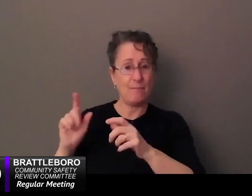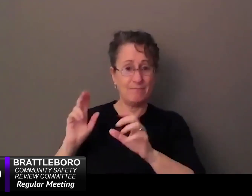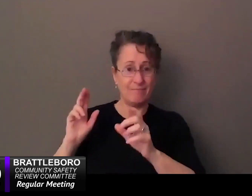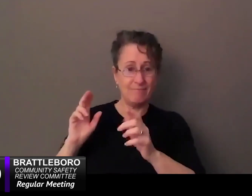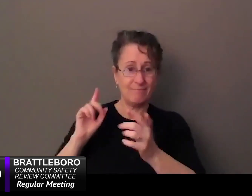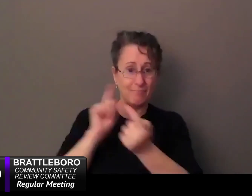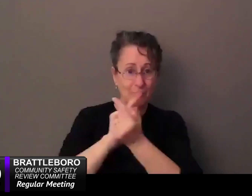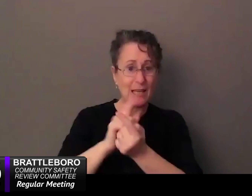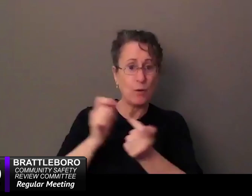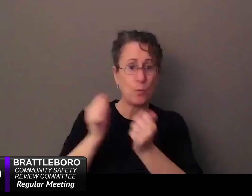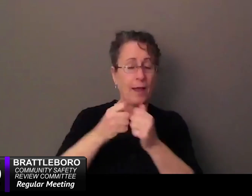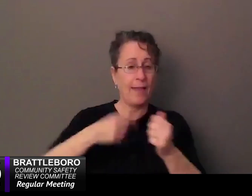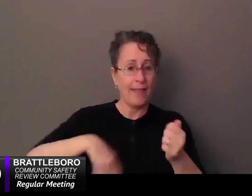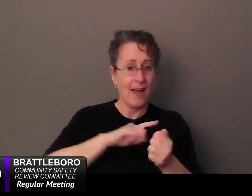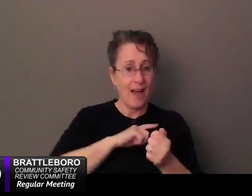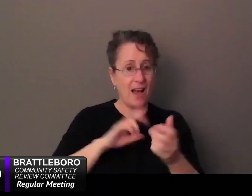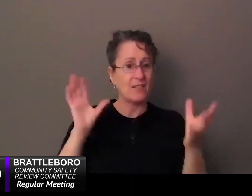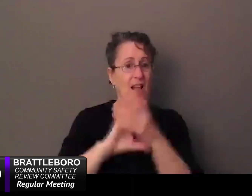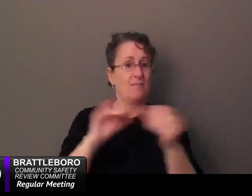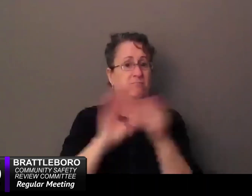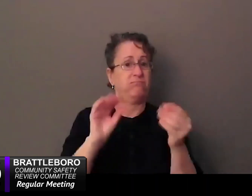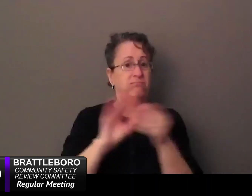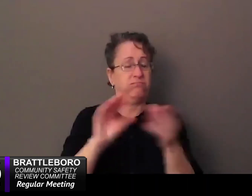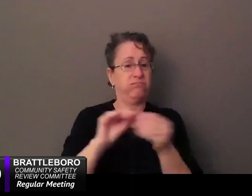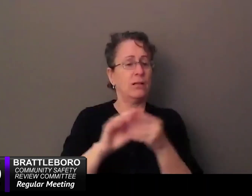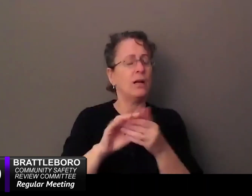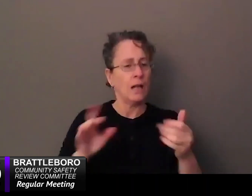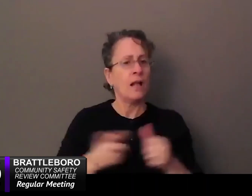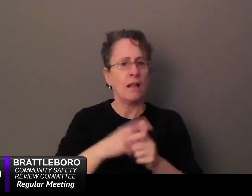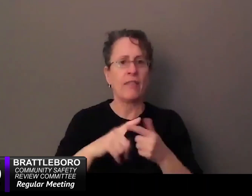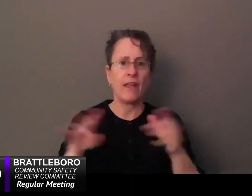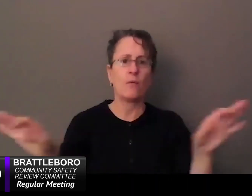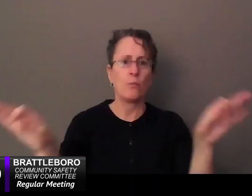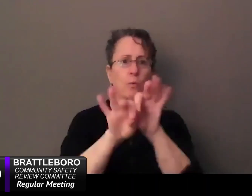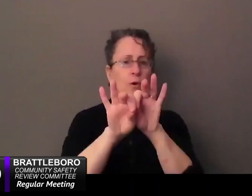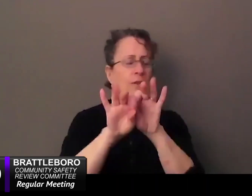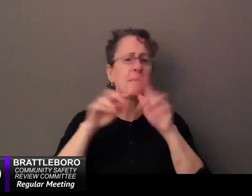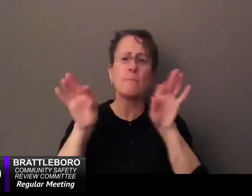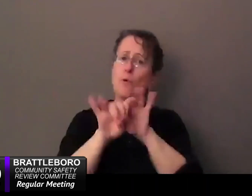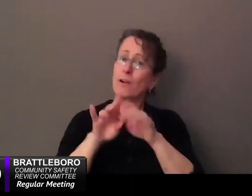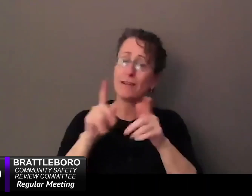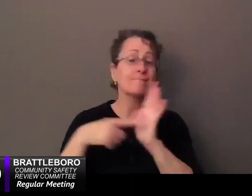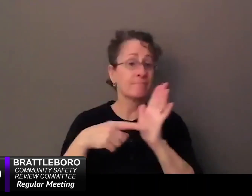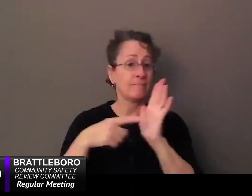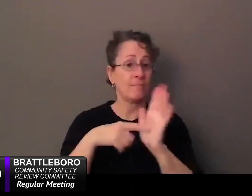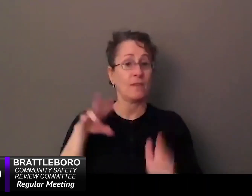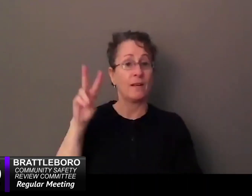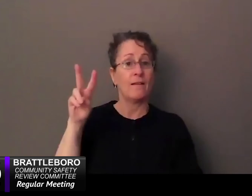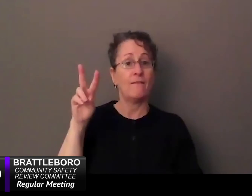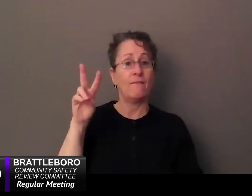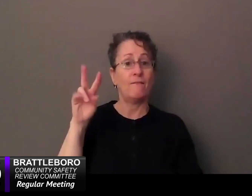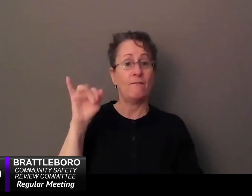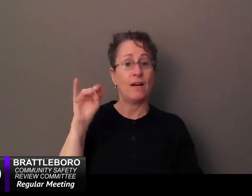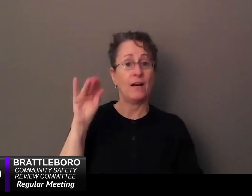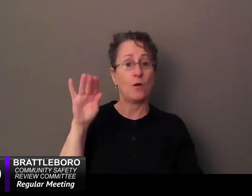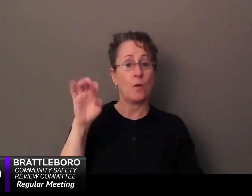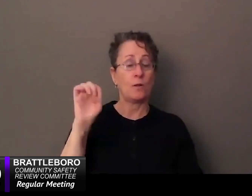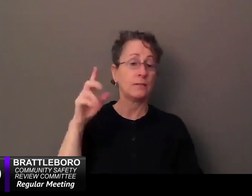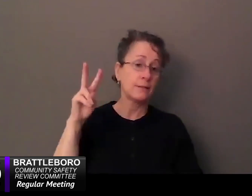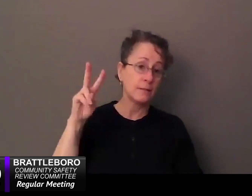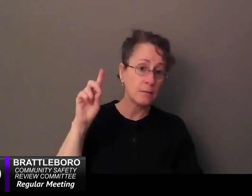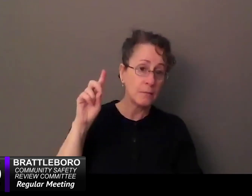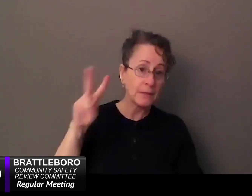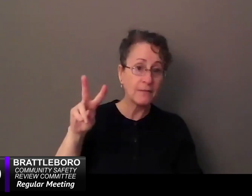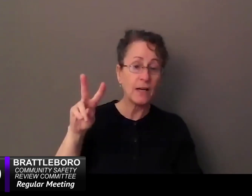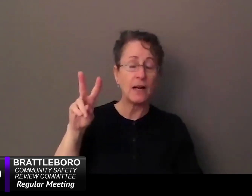allowing survivors of violence to be able to share explicitly about what they've experienced without fear